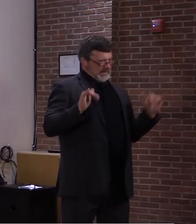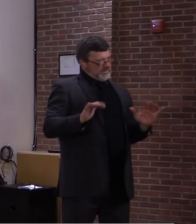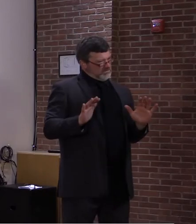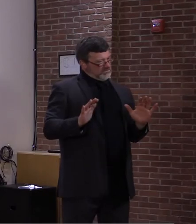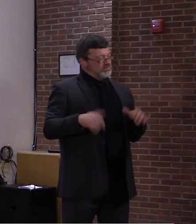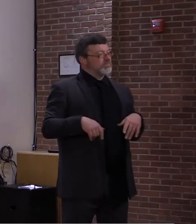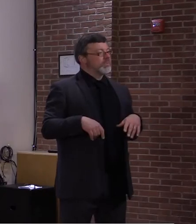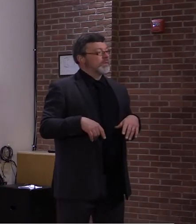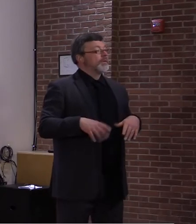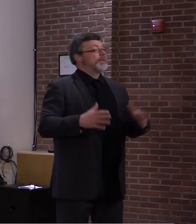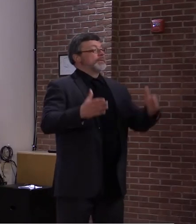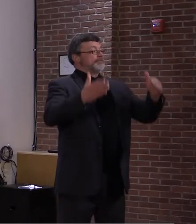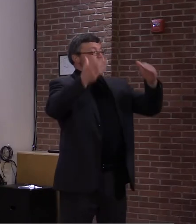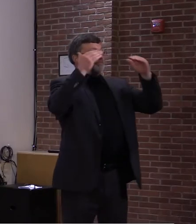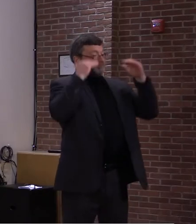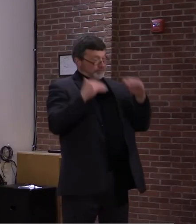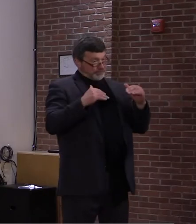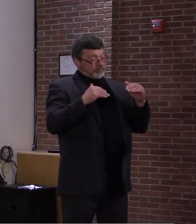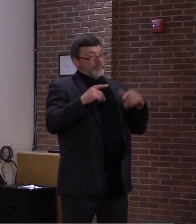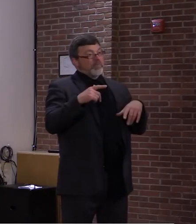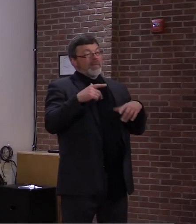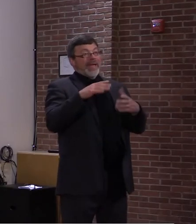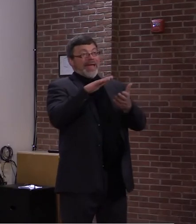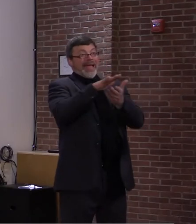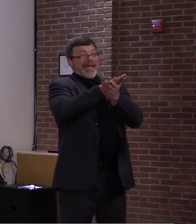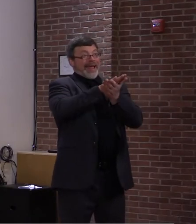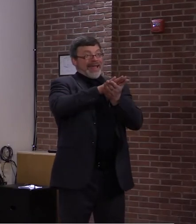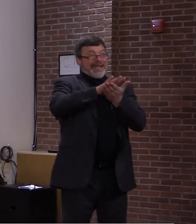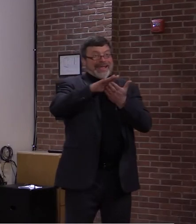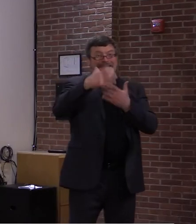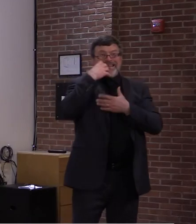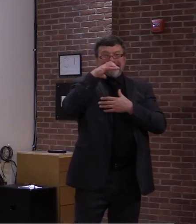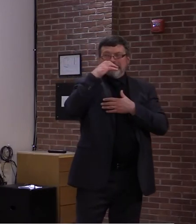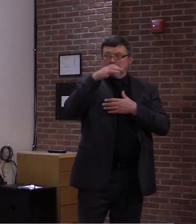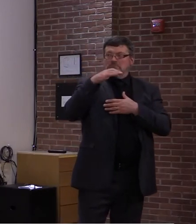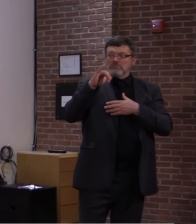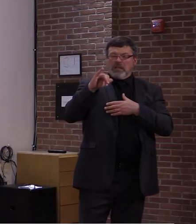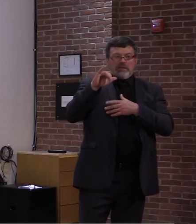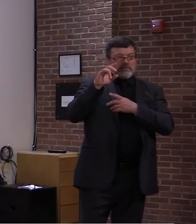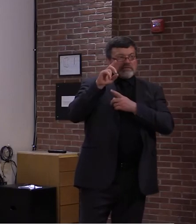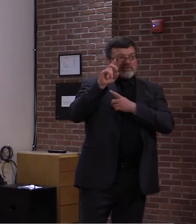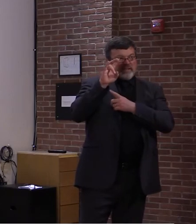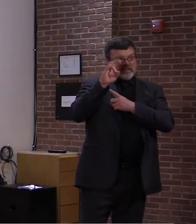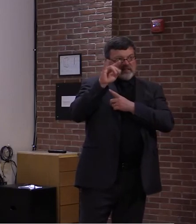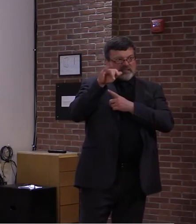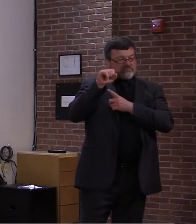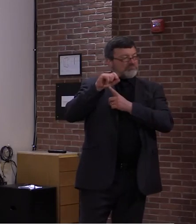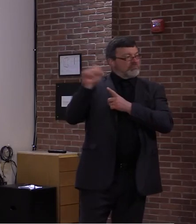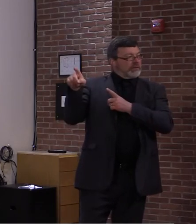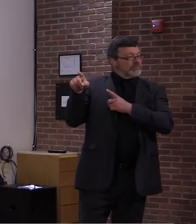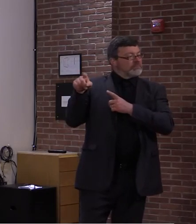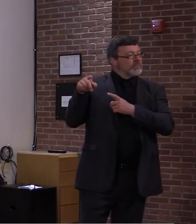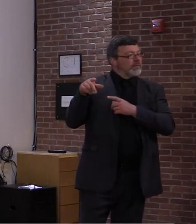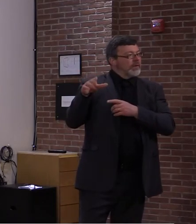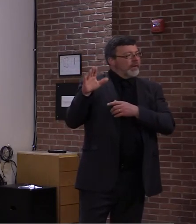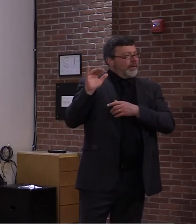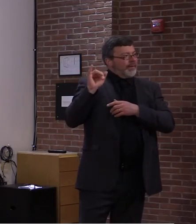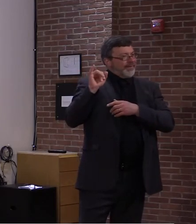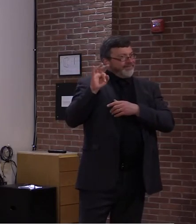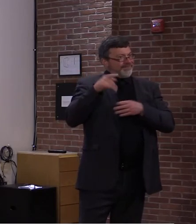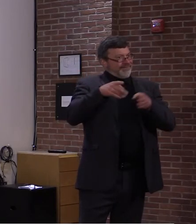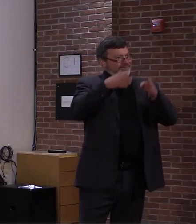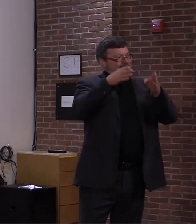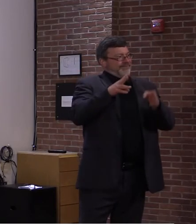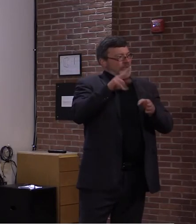touched on it several times here today, but I just want to ask you, could you understand how someone who's a Vermonter who's deeply concerned